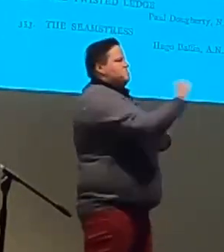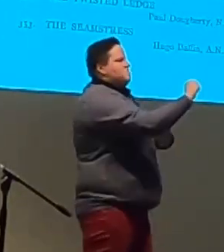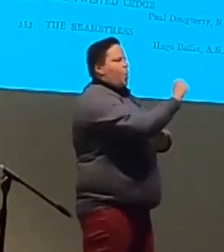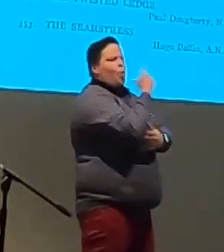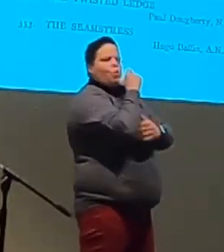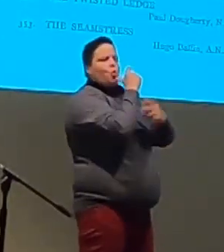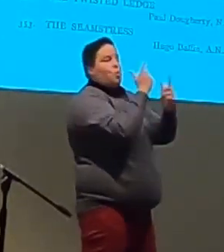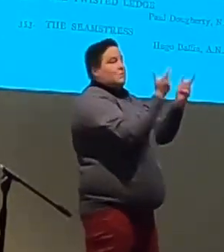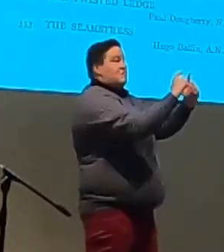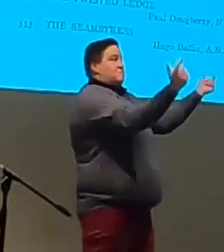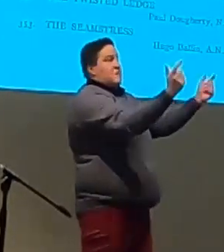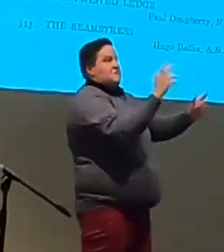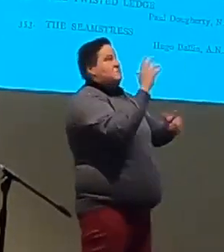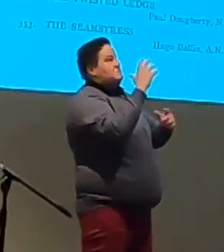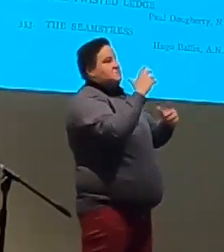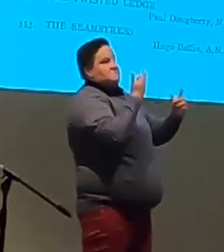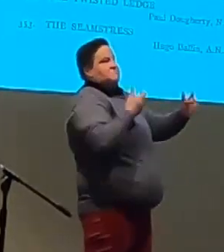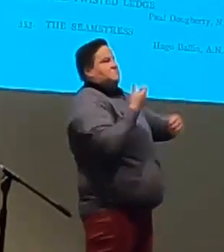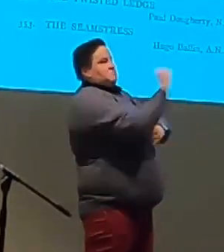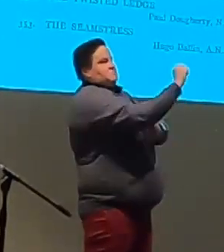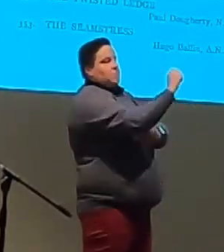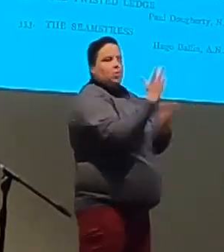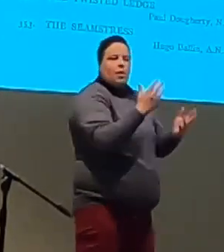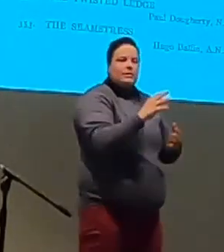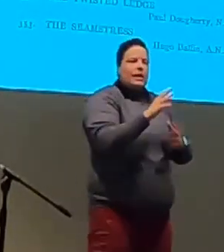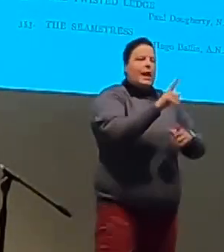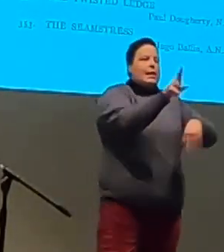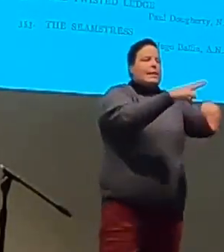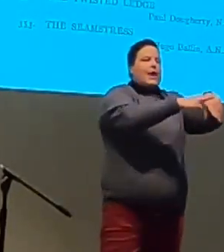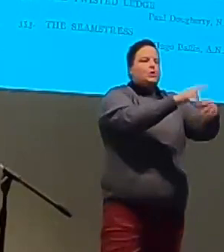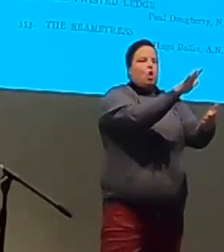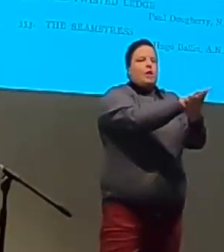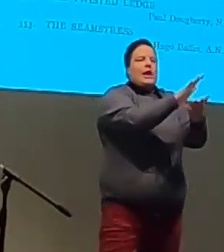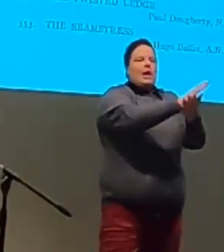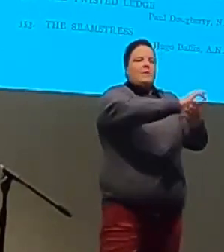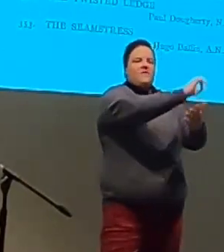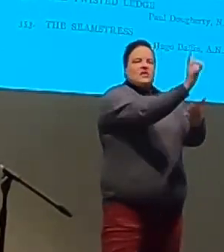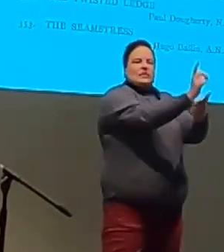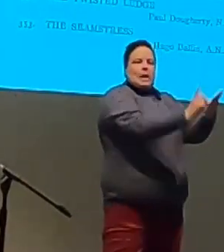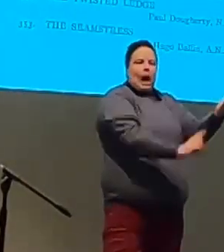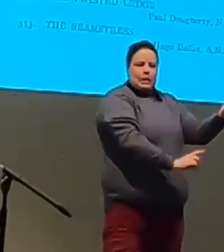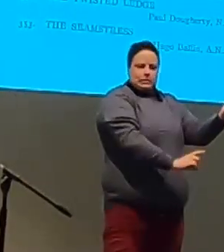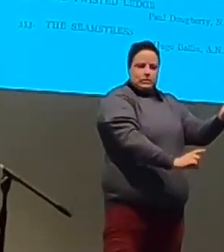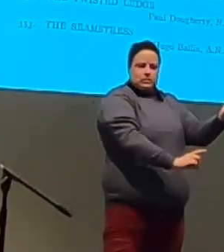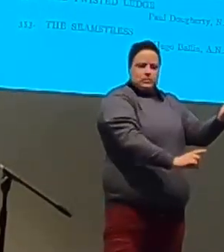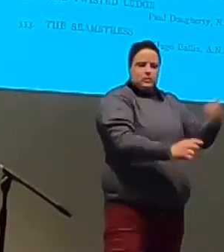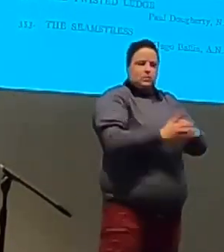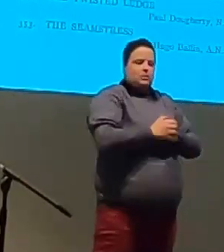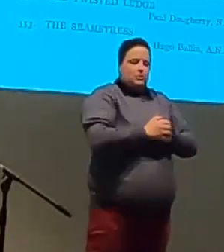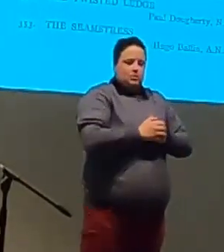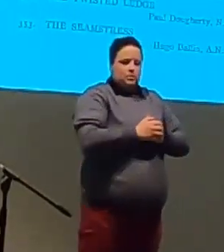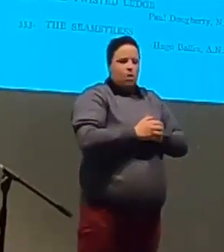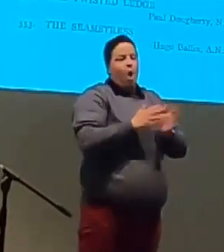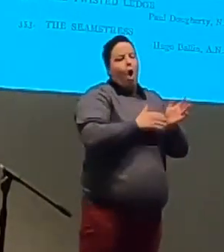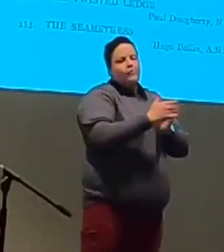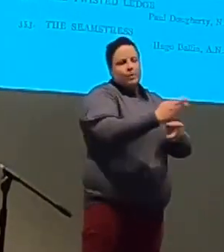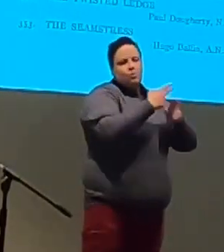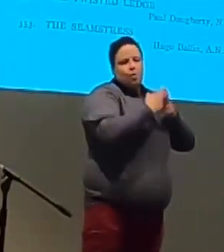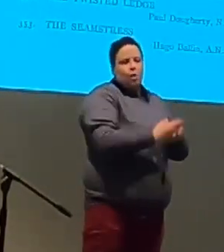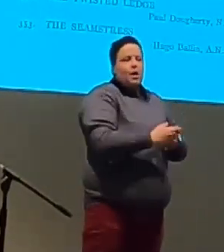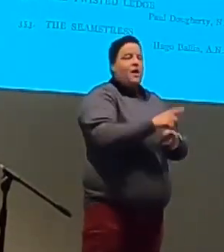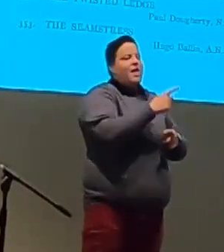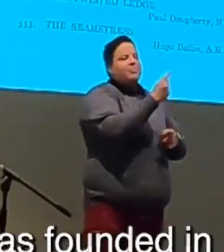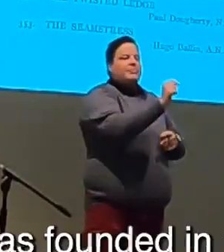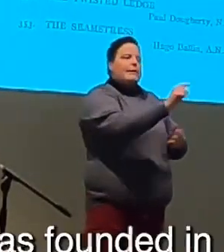up against? And that was the National Academy of Design. The National Academy of Design, which I'll often refer to as